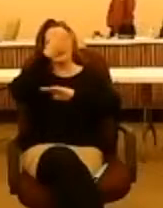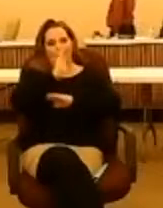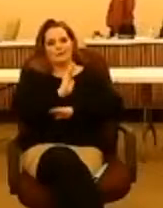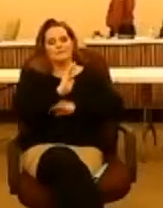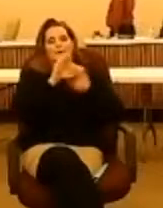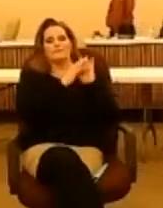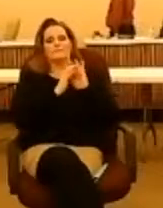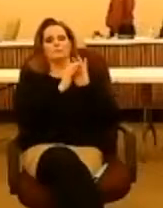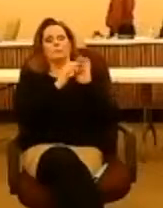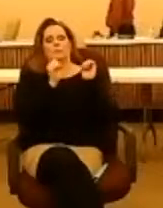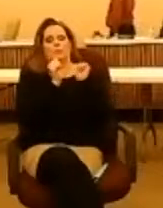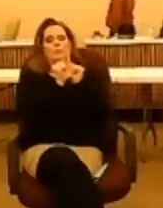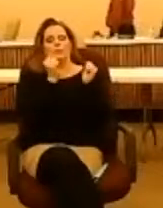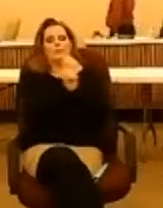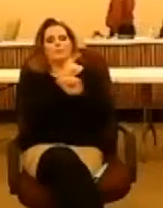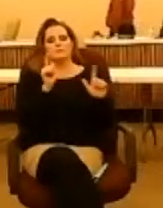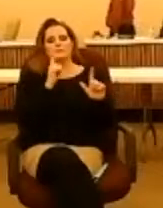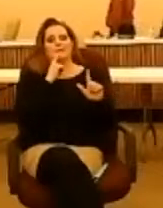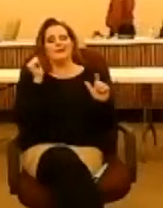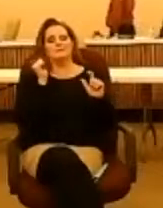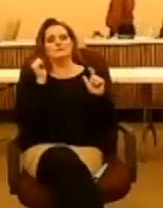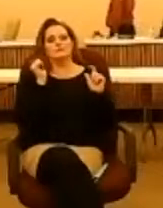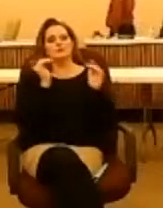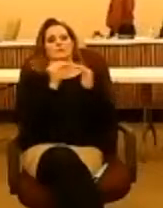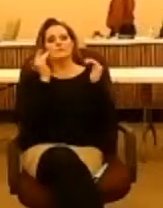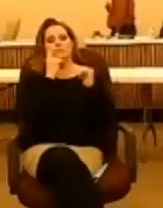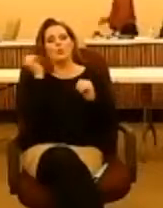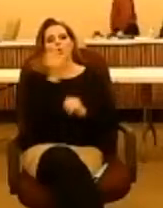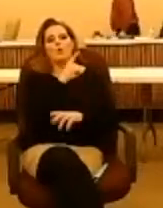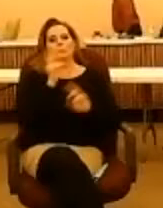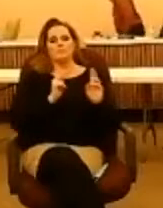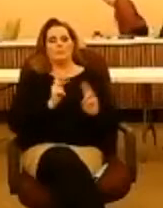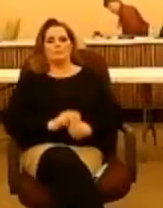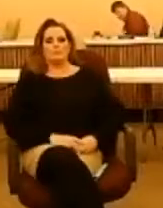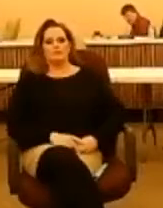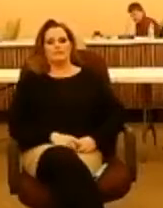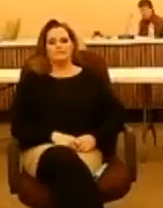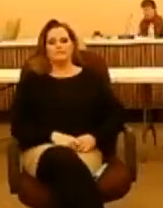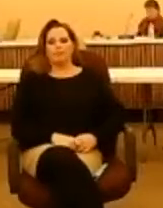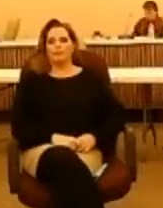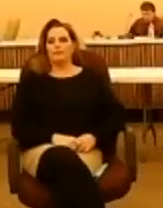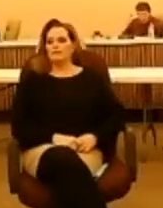under God, indivisible, with liberty and justice for all.